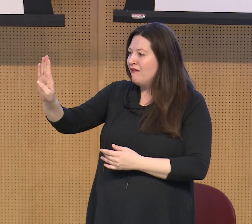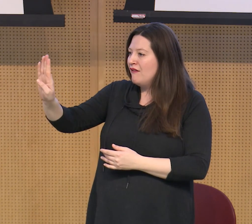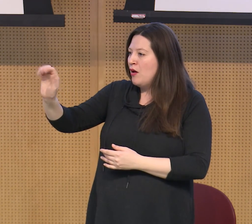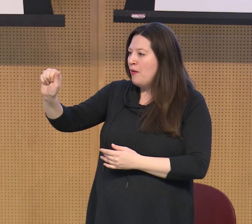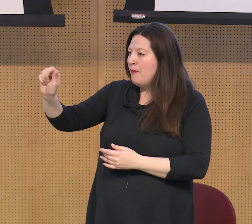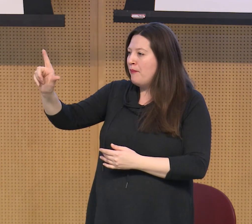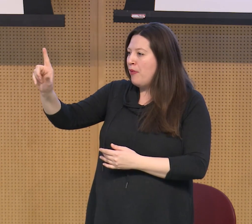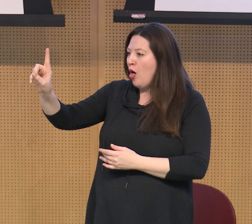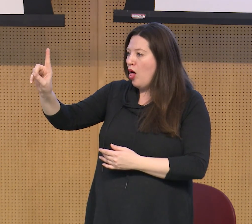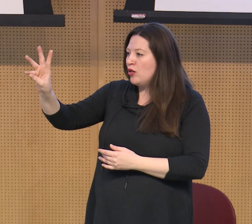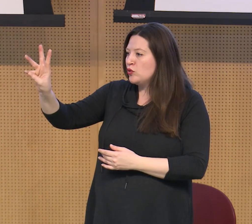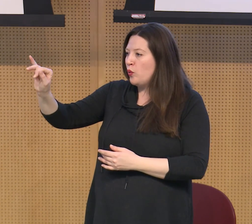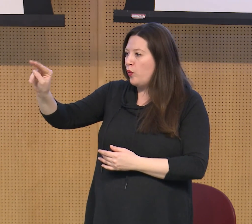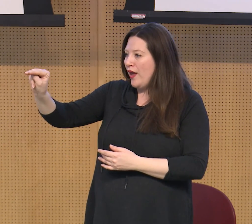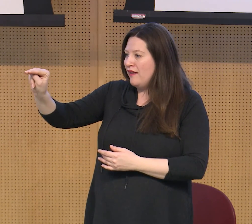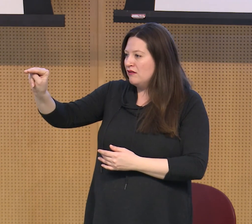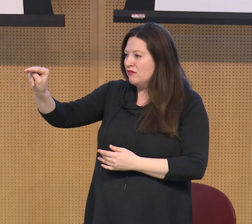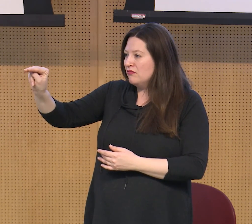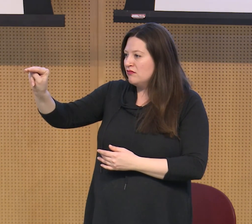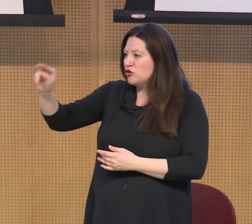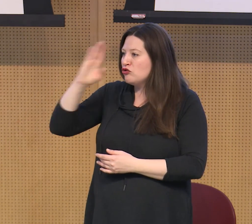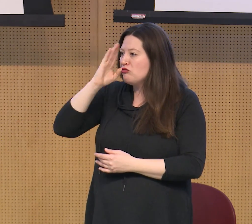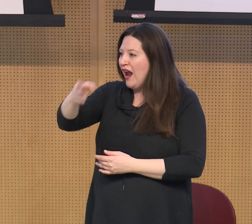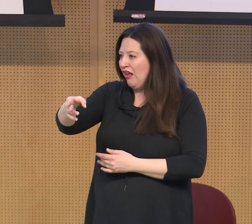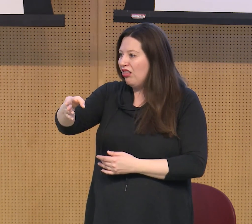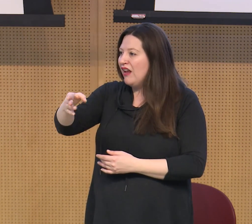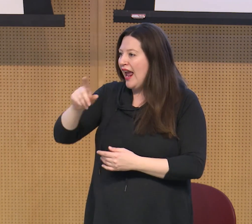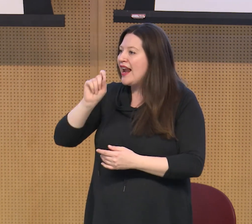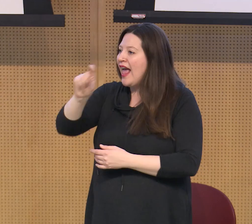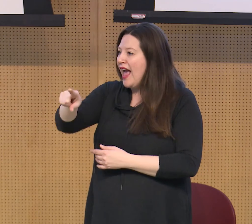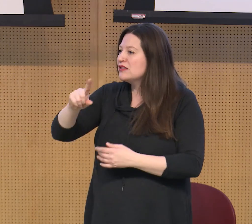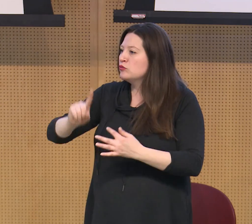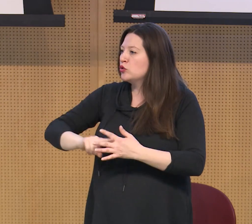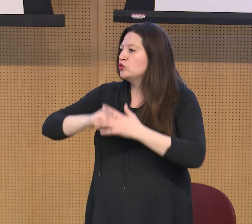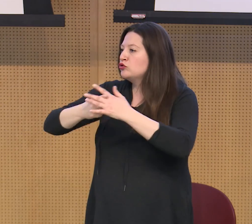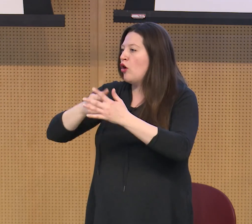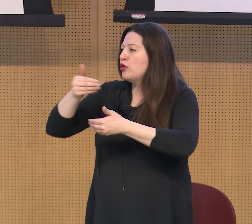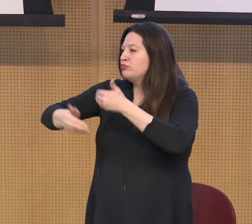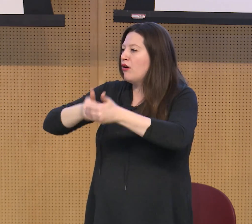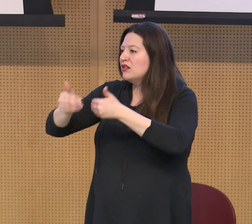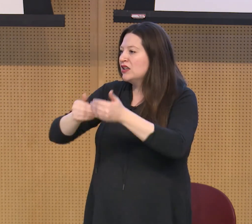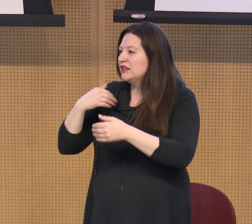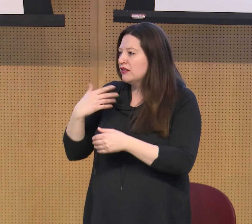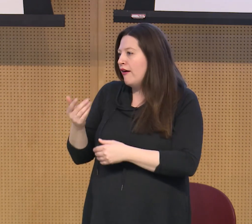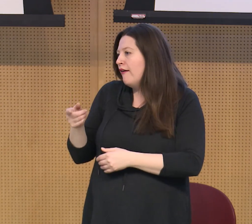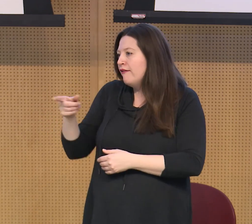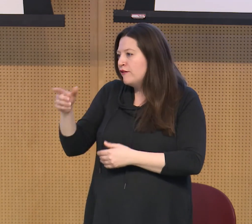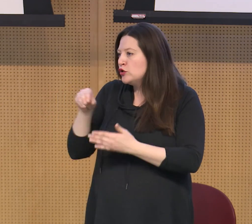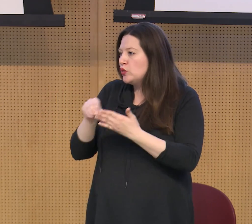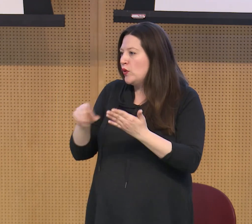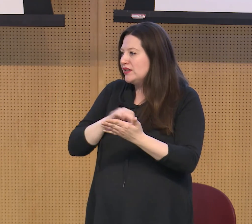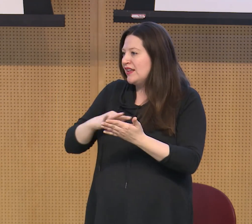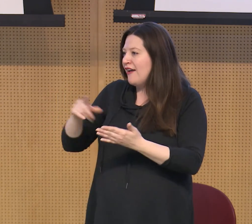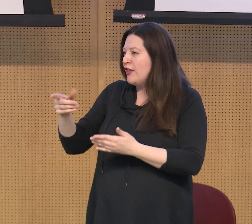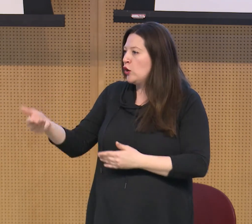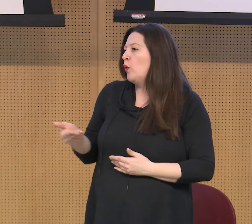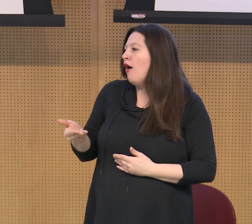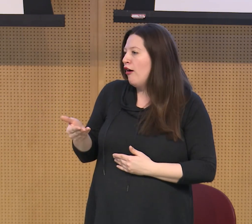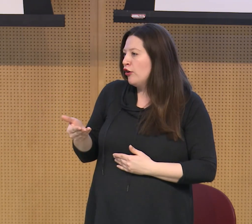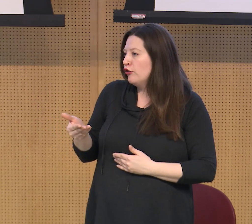can get in touch with Dave Baldwin directly and ask, how to start the process for the van drivers as soon